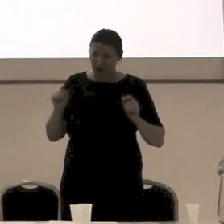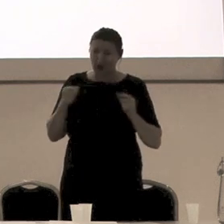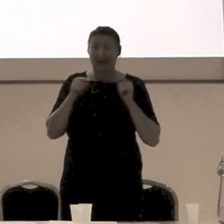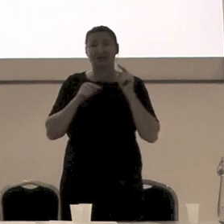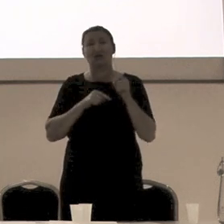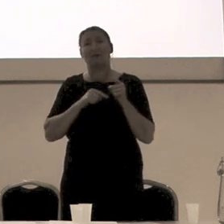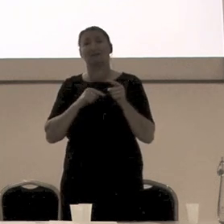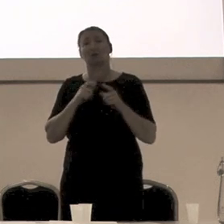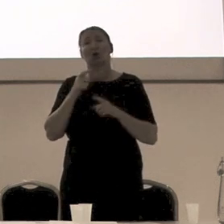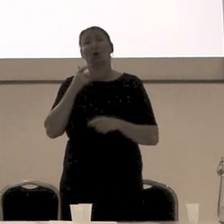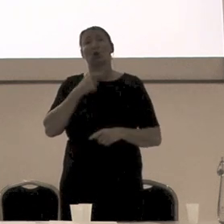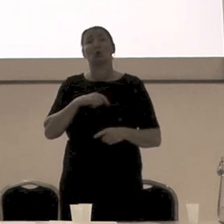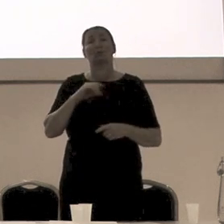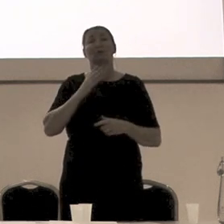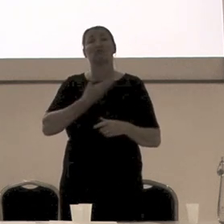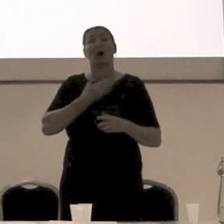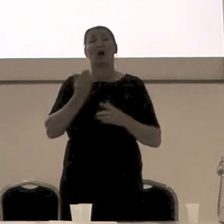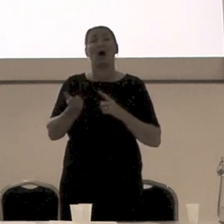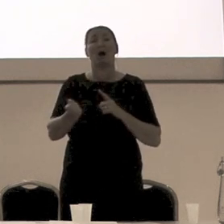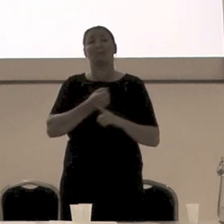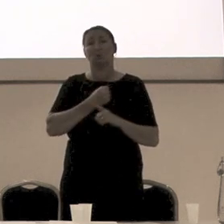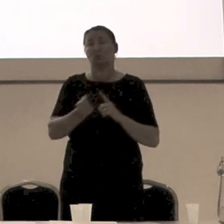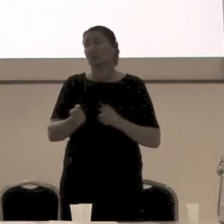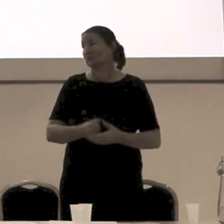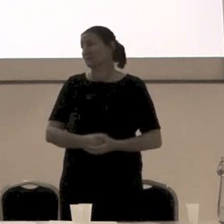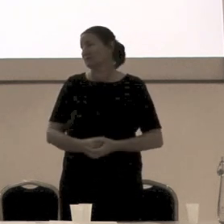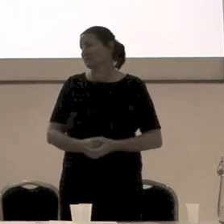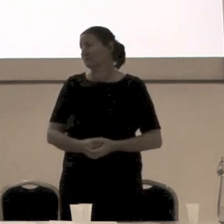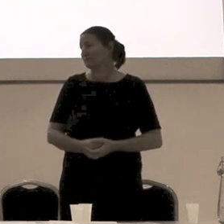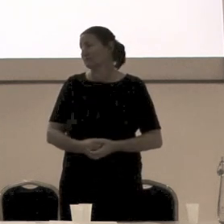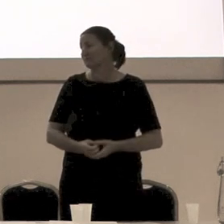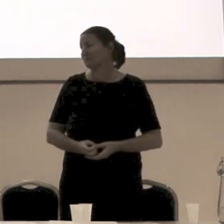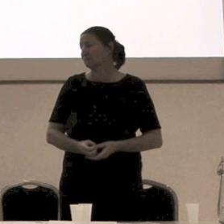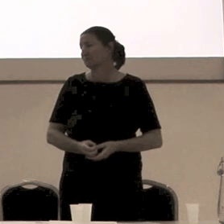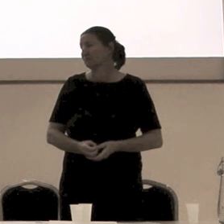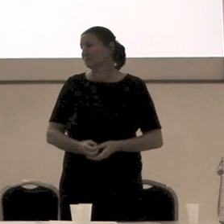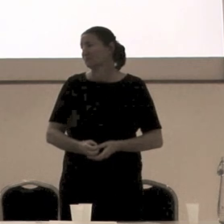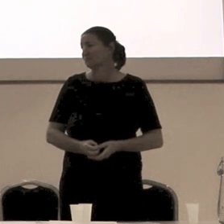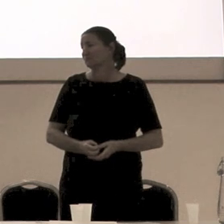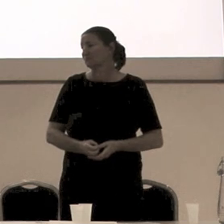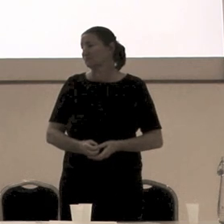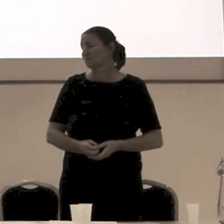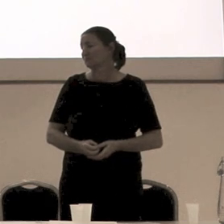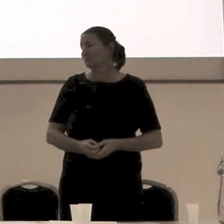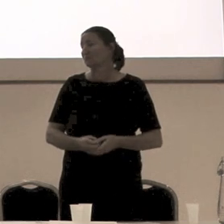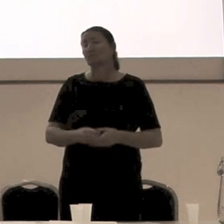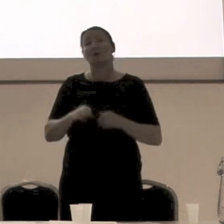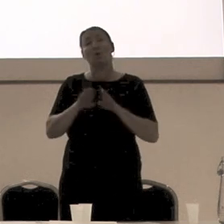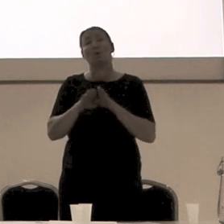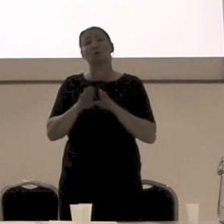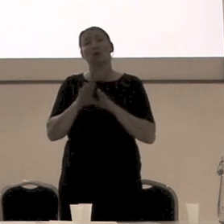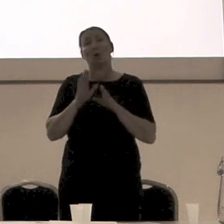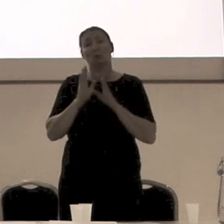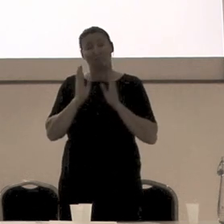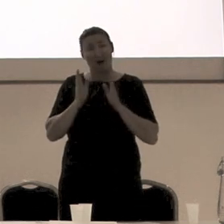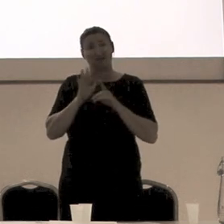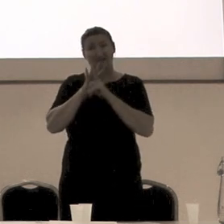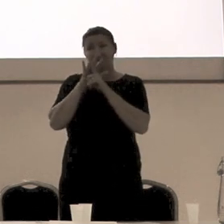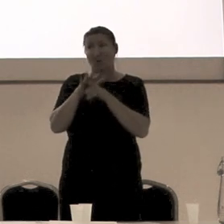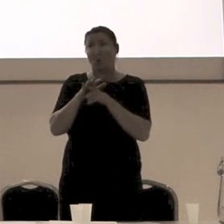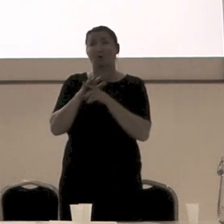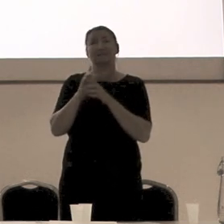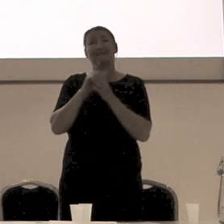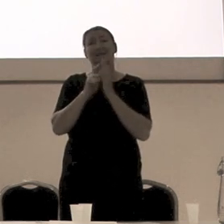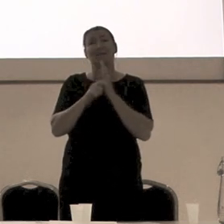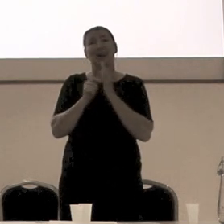abuse, the way that it is actually working. So the third thing we need to do is enforce disability equality law. There